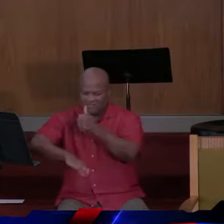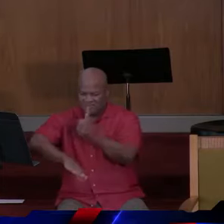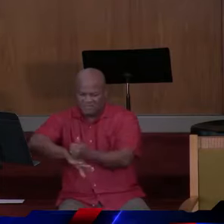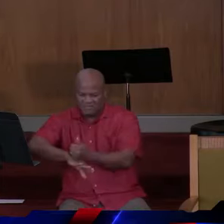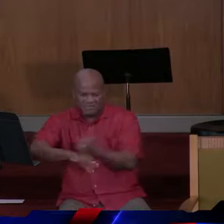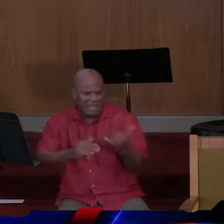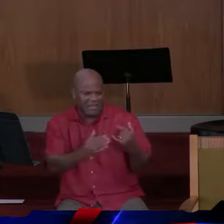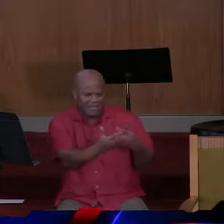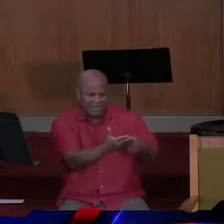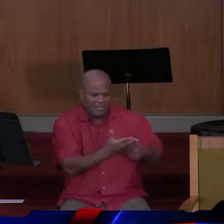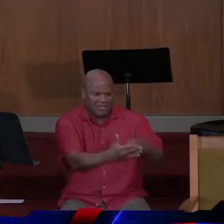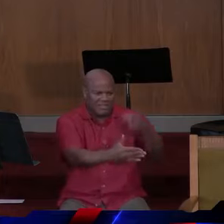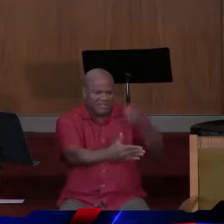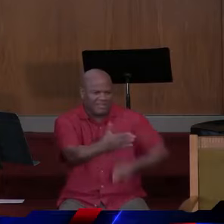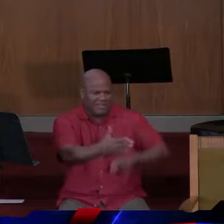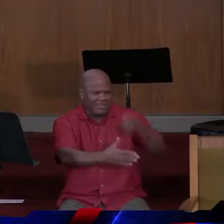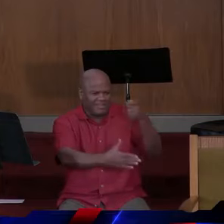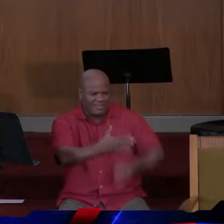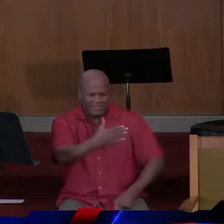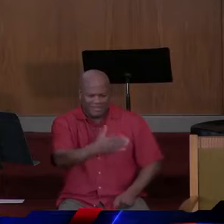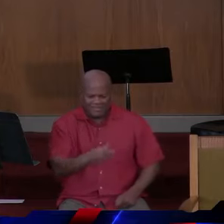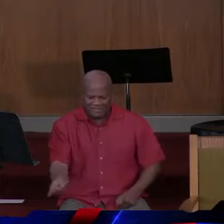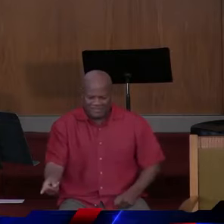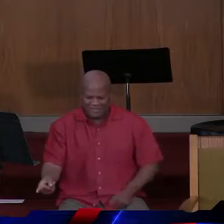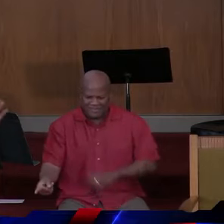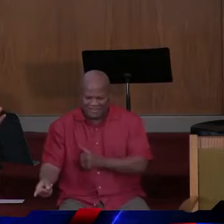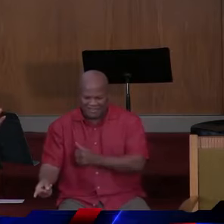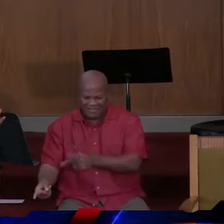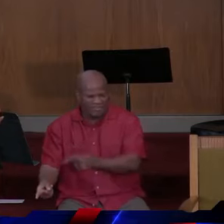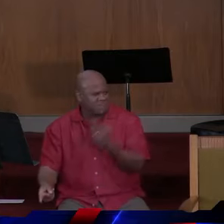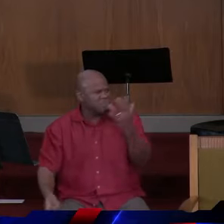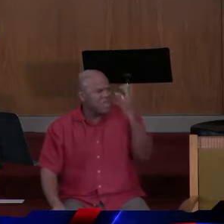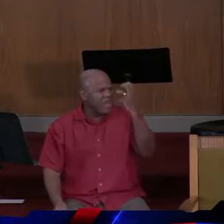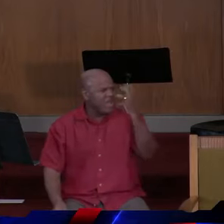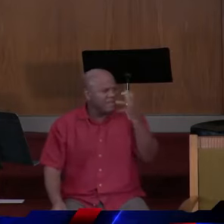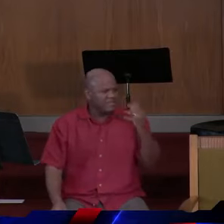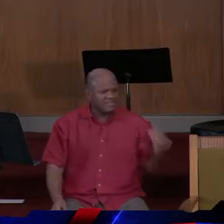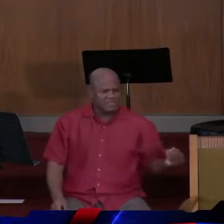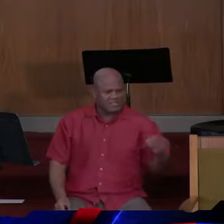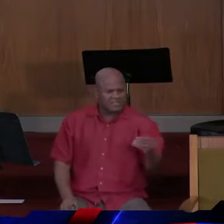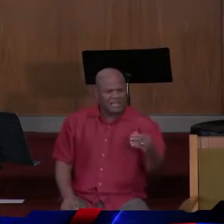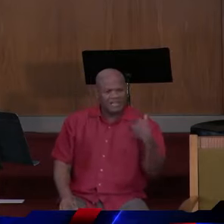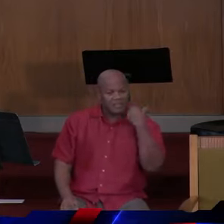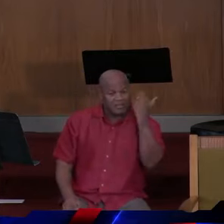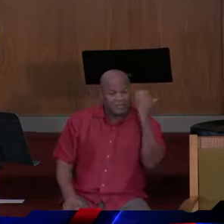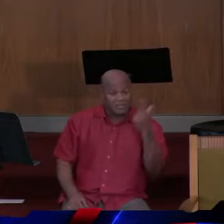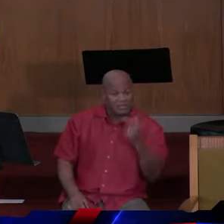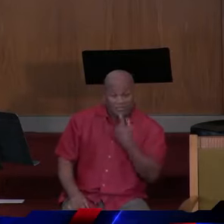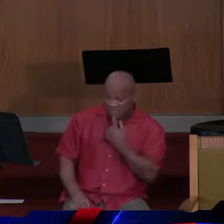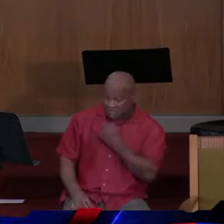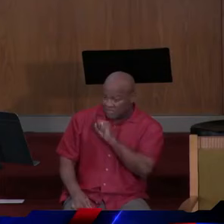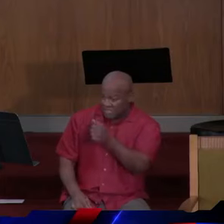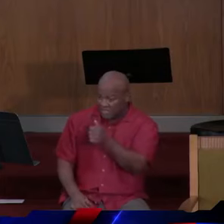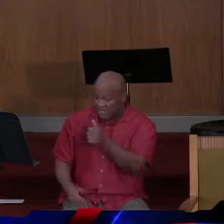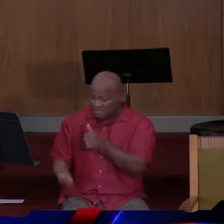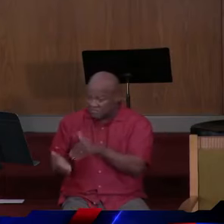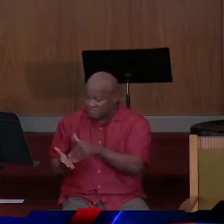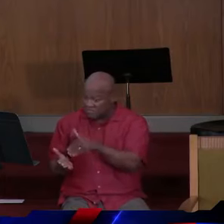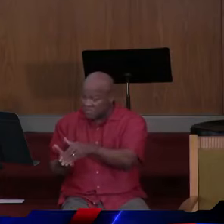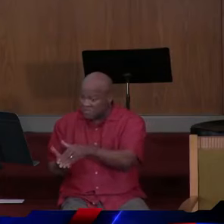Now we're negotiating the price. She mad because he's treating her like a prostitute, but when you said yes to